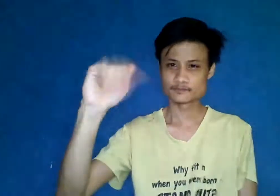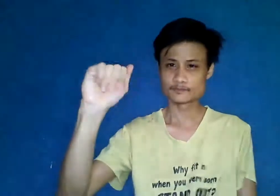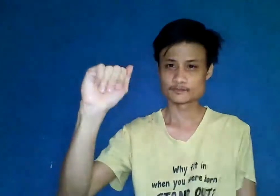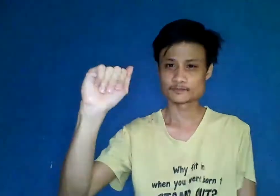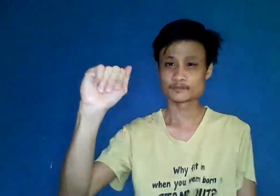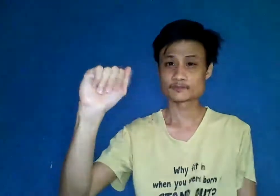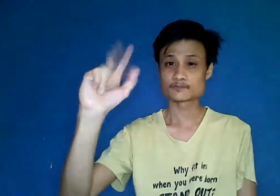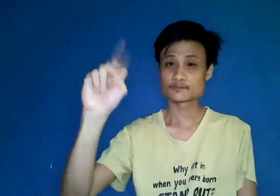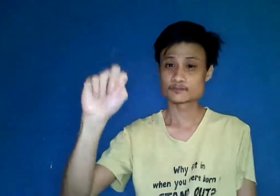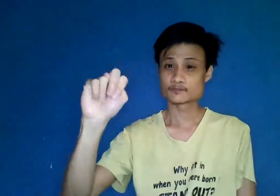Step into